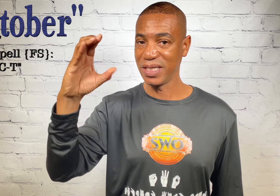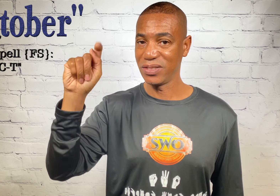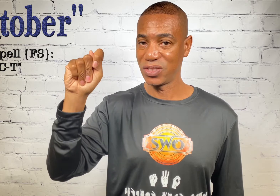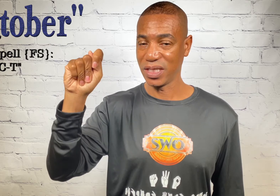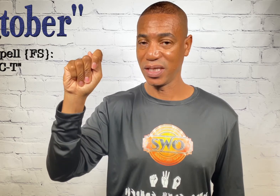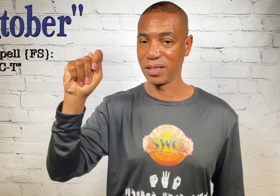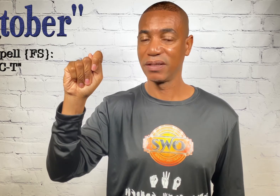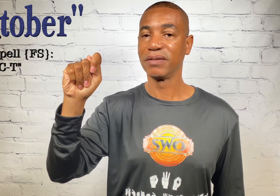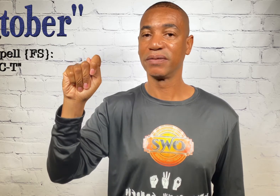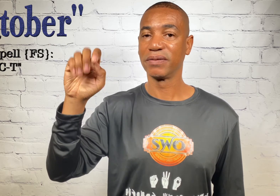O-C-T.